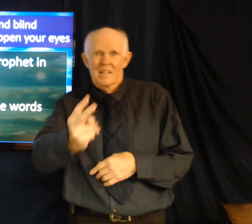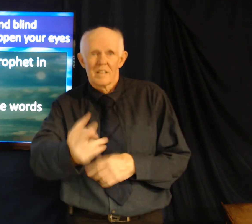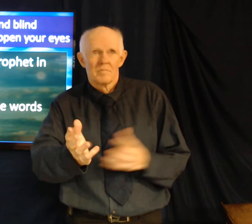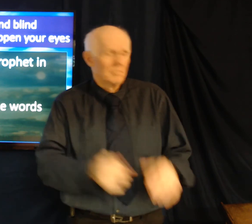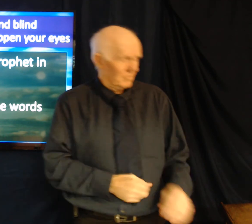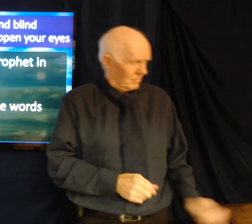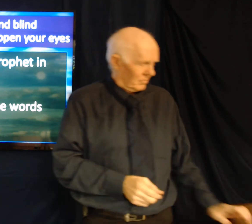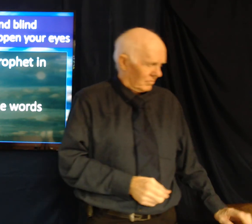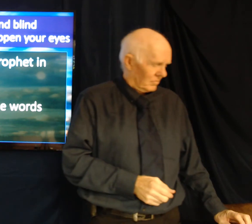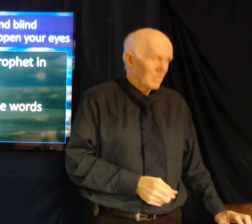and the blind will see